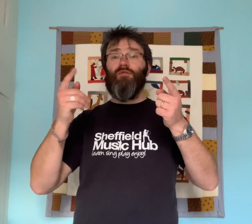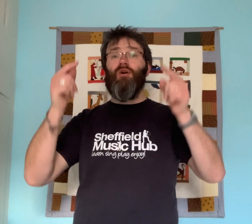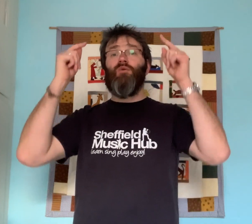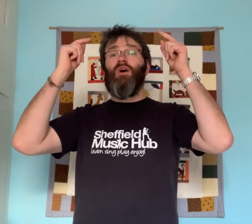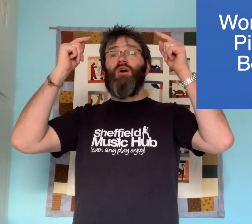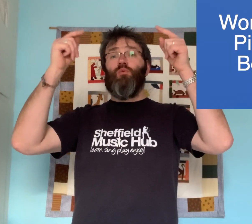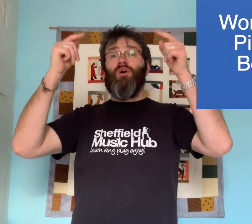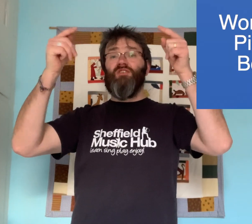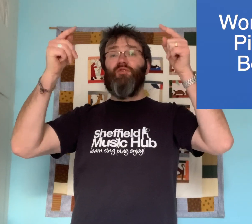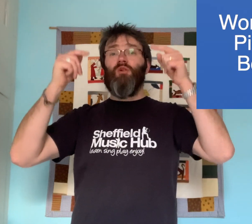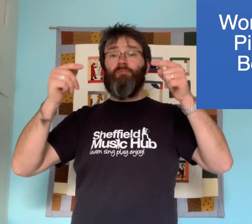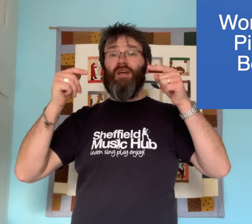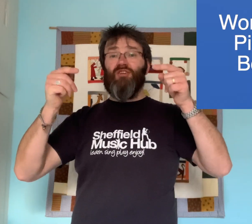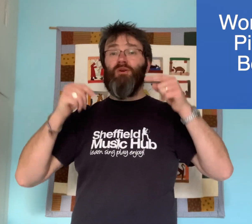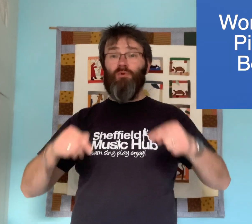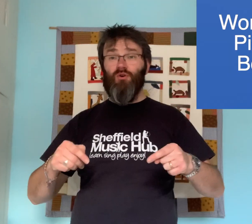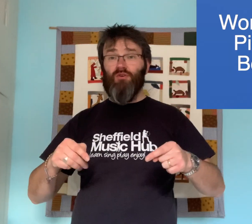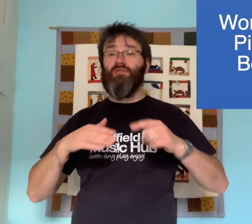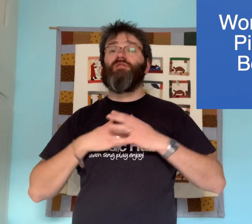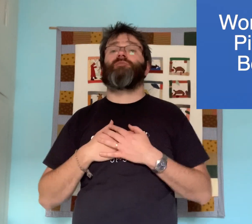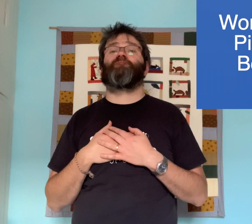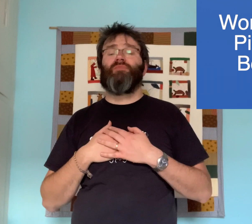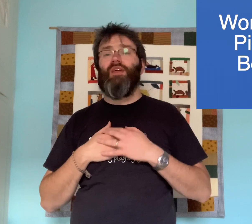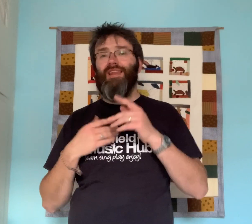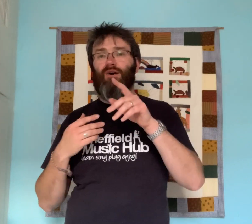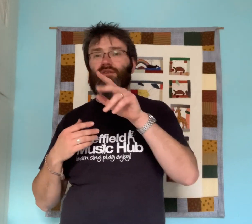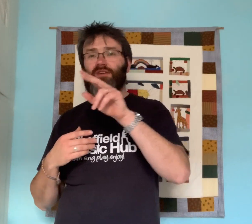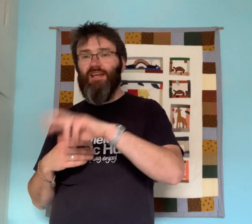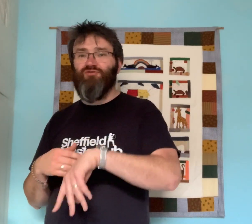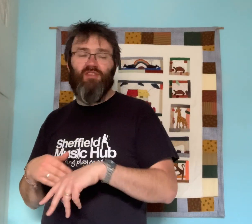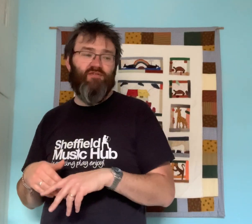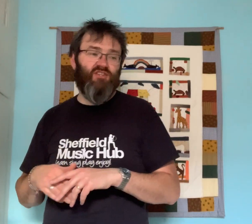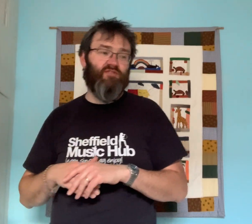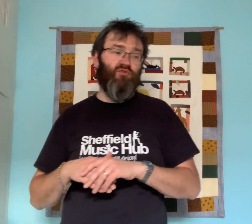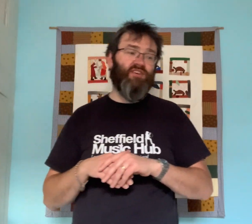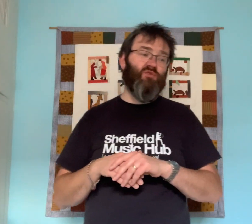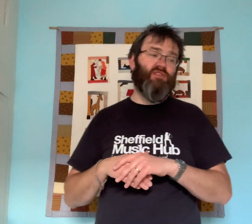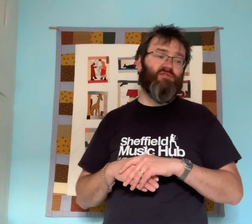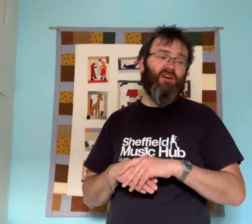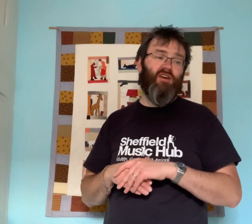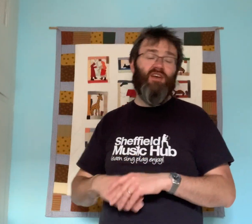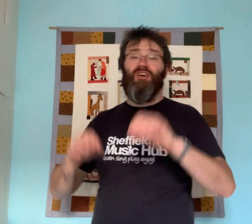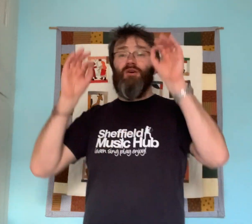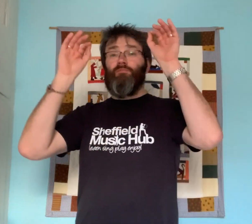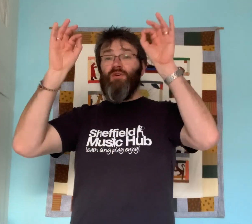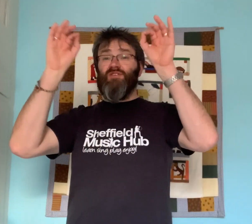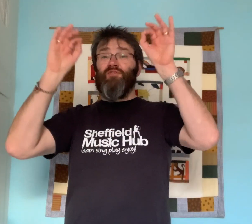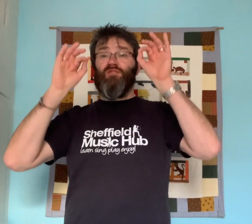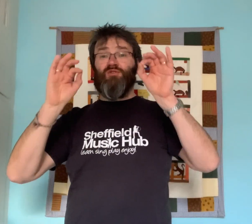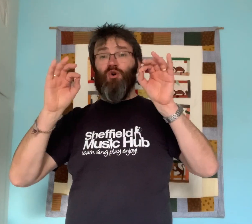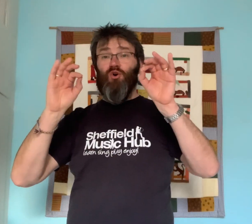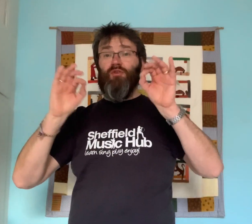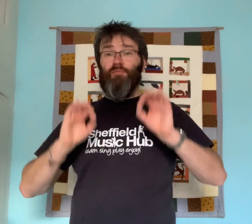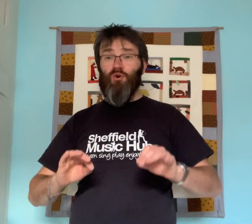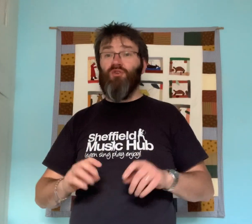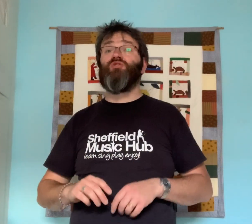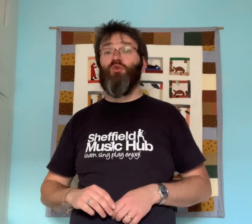go, wonderful picture books. Now, later on in the verse, you've already also sung, beautiful storybooks, your